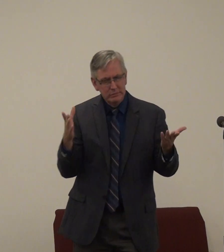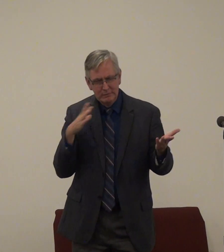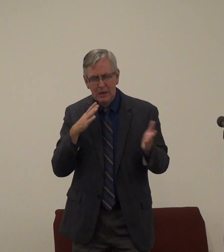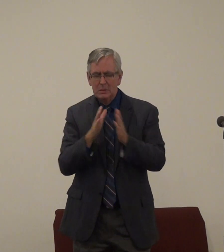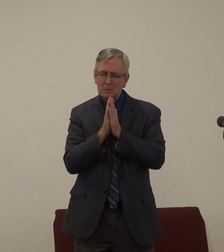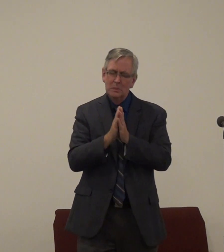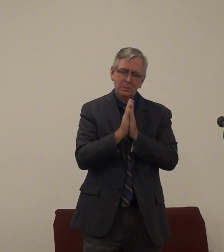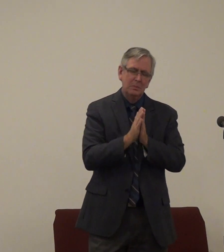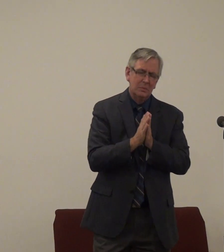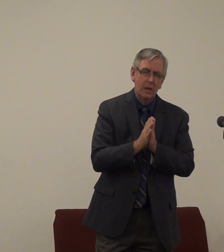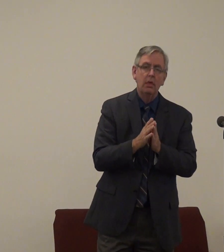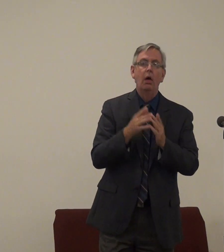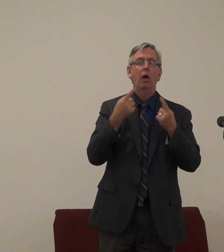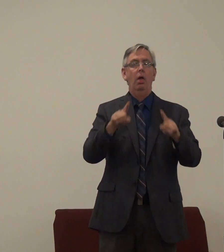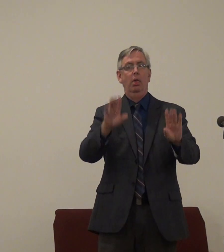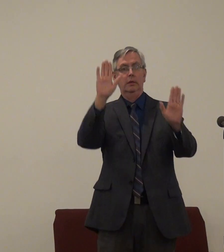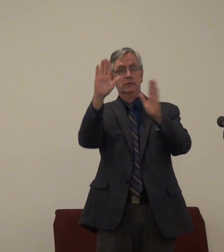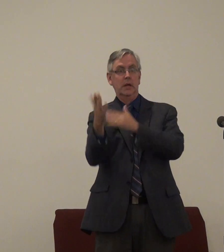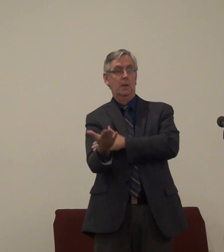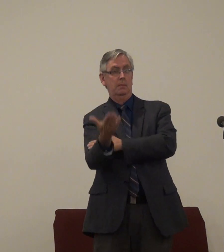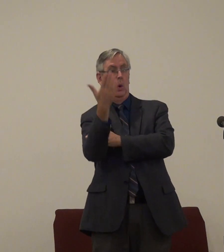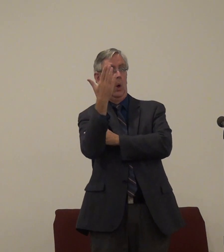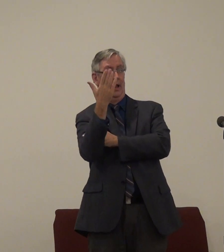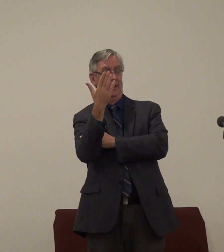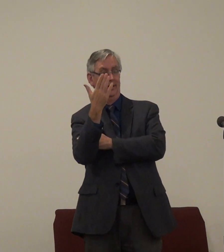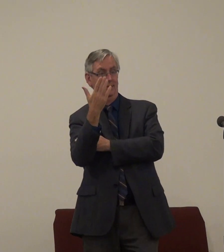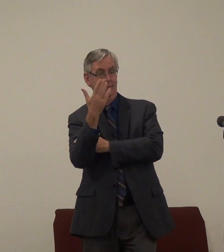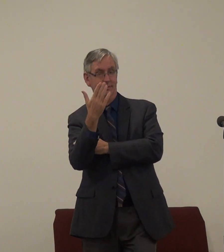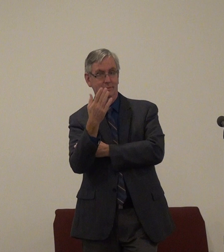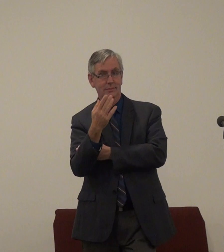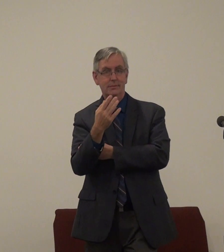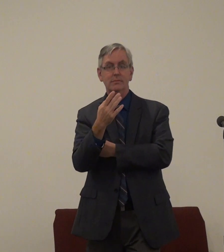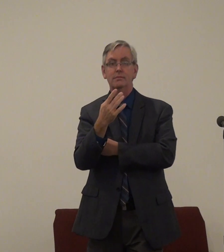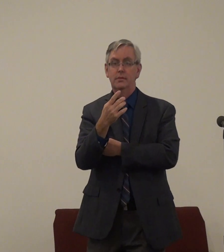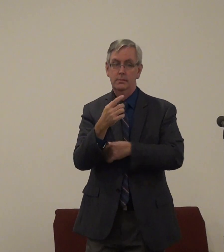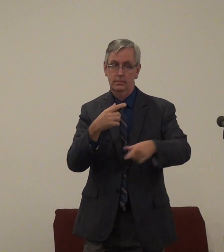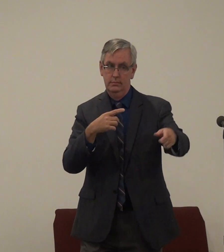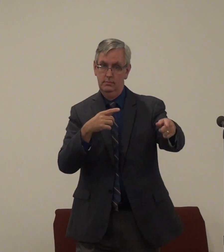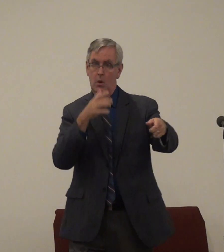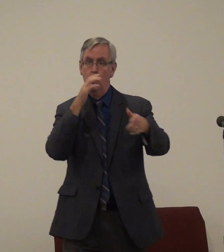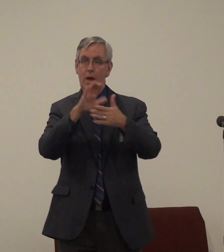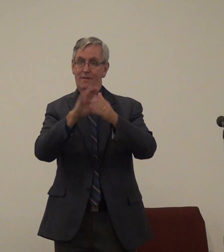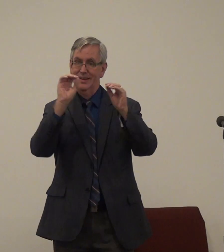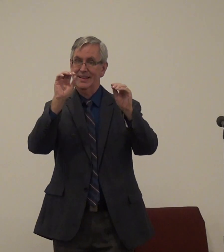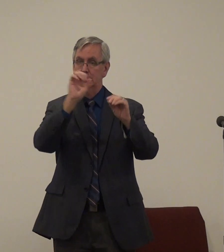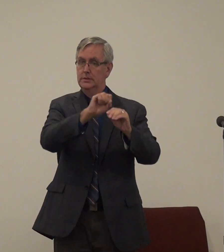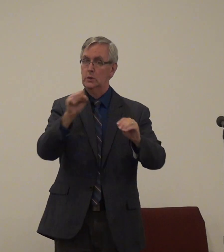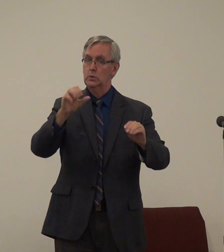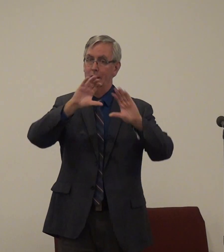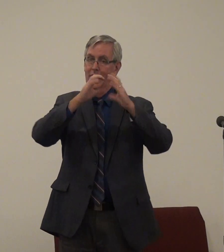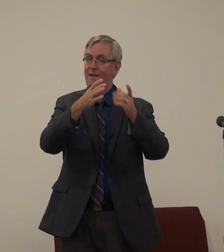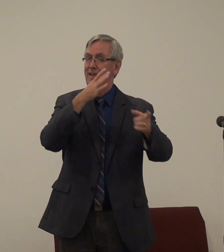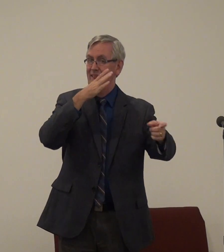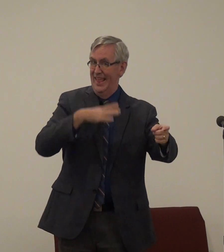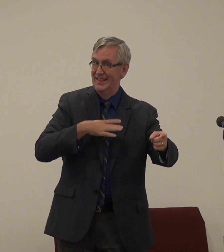and go to some of these countries and see if we can do something." One Sunday morning, my wife was teaching Sunday